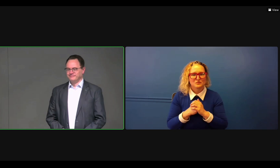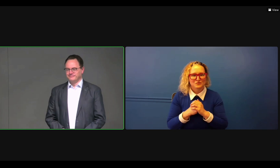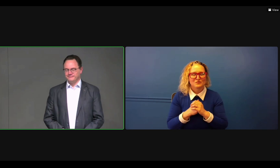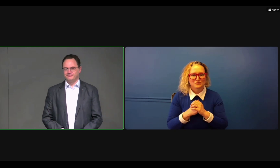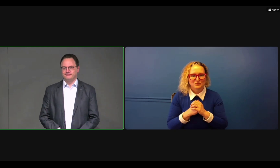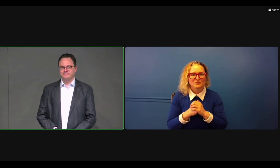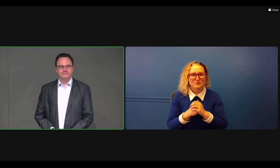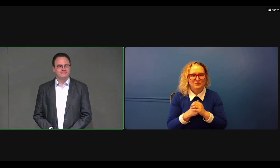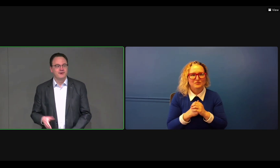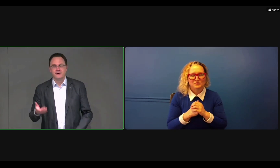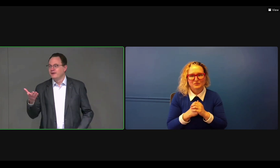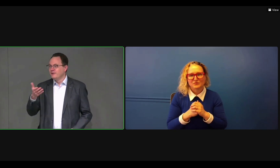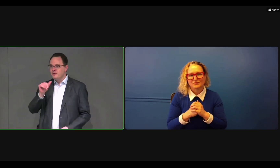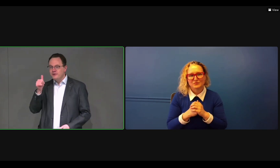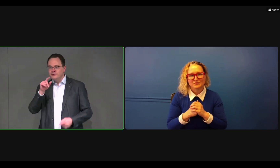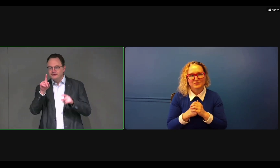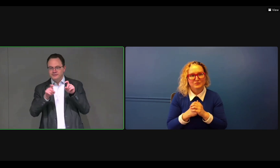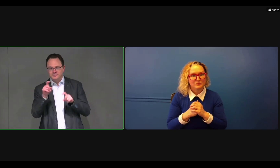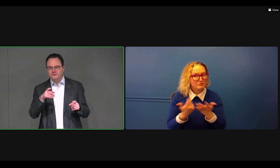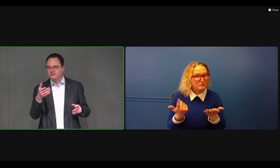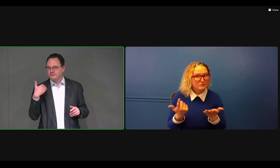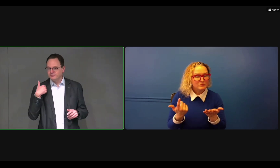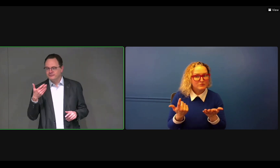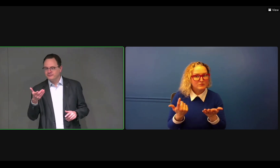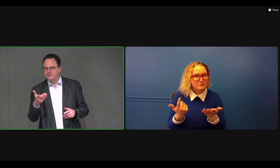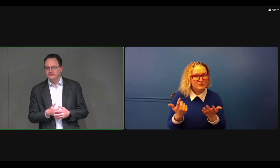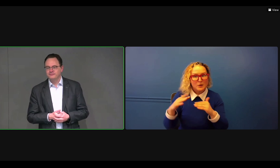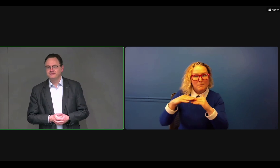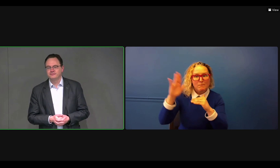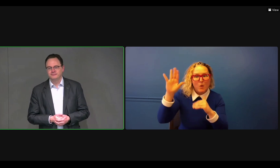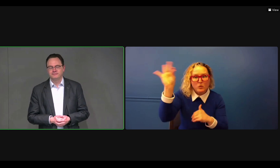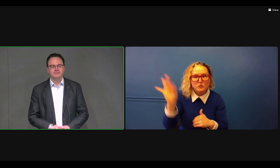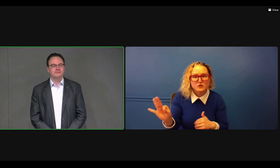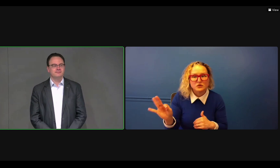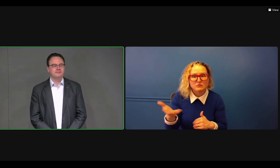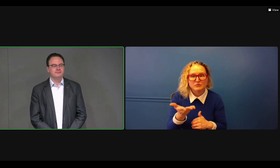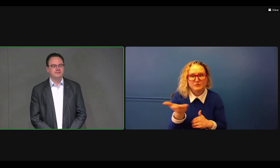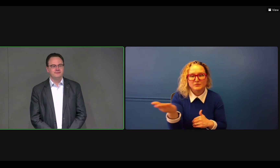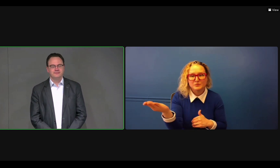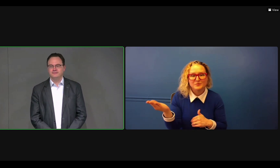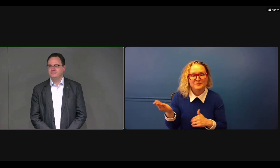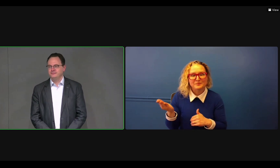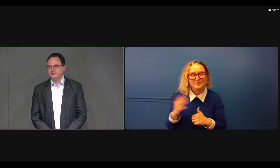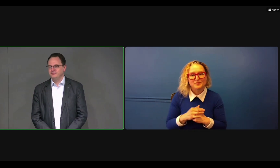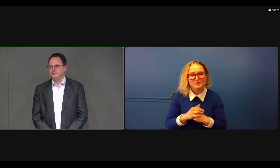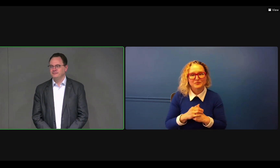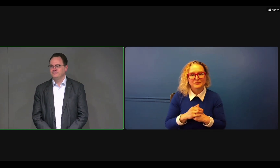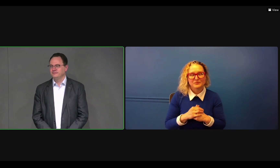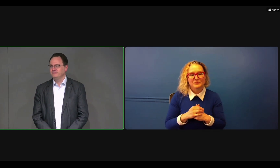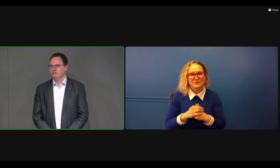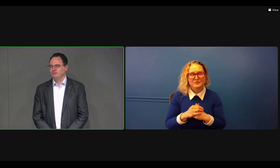that we're sharing as well, making sure they're linguistically accurate. Does anyone else have any other questions?